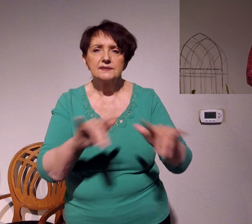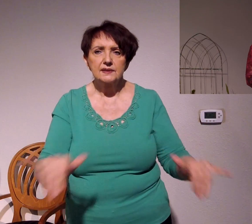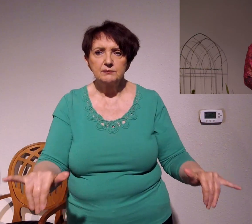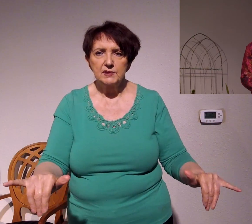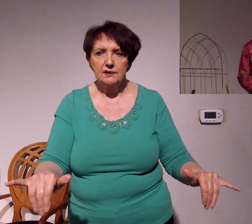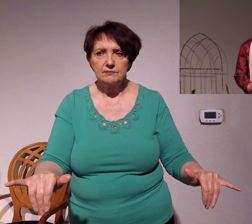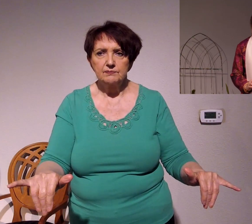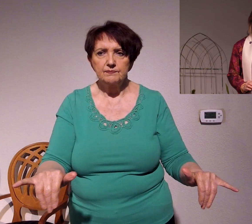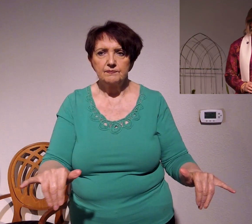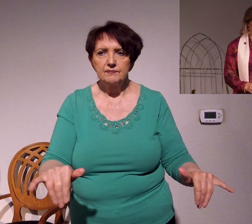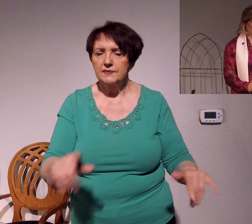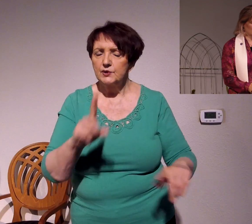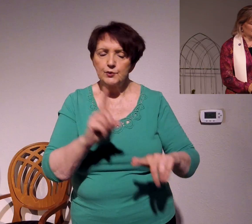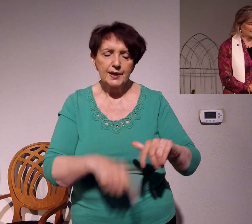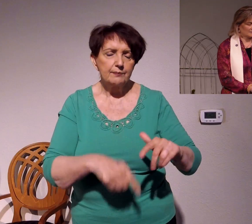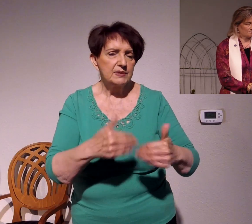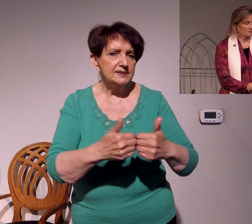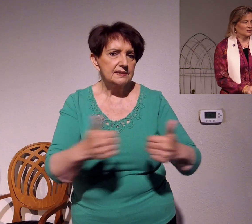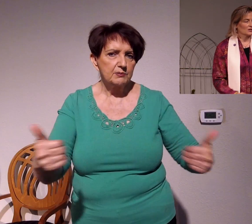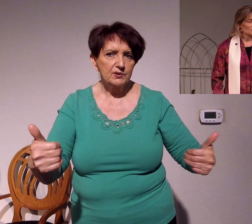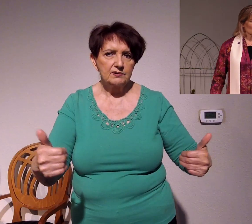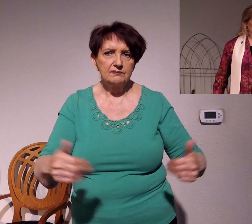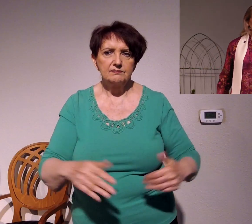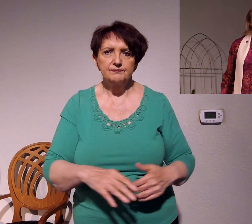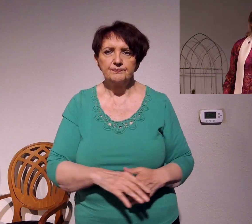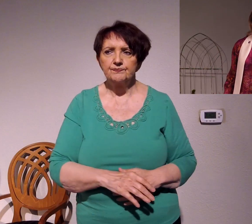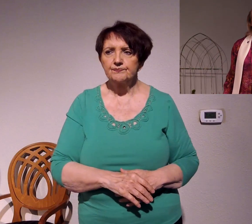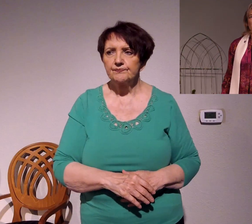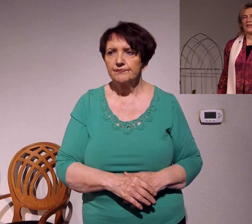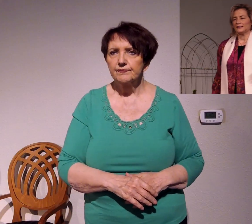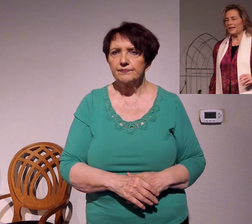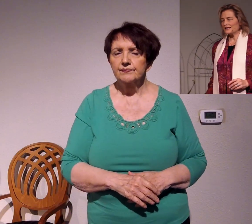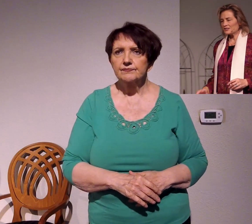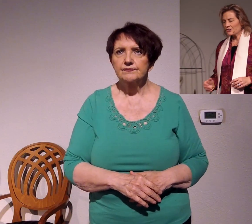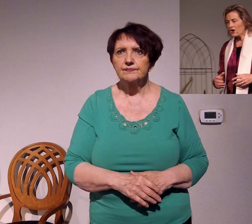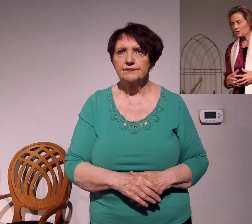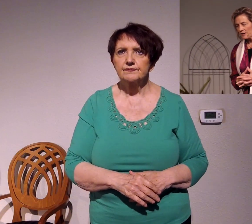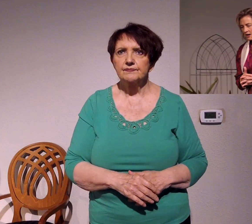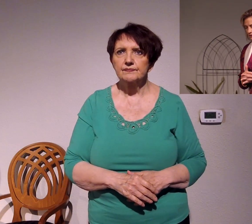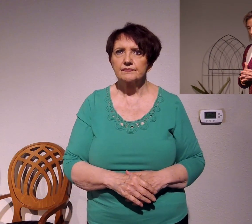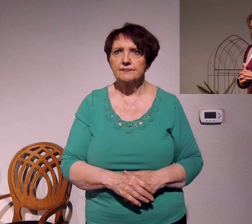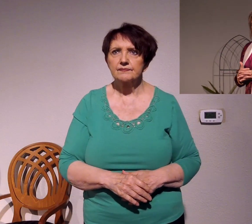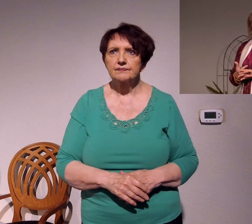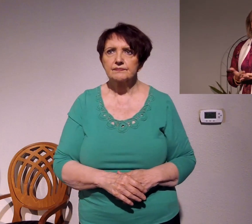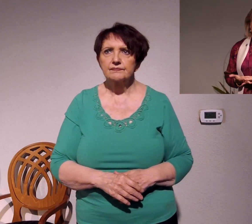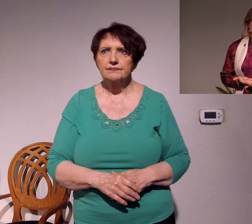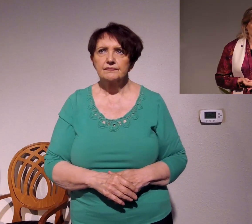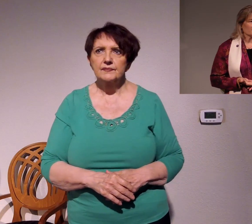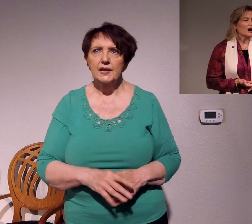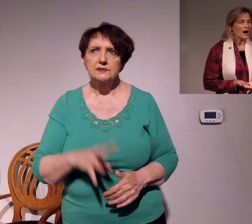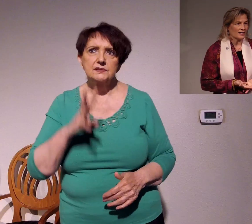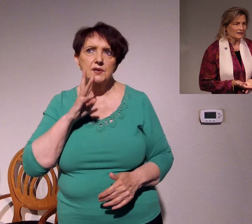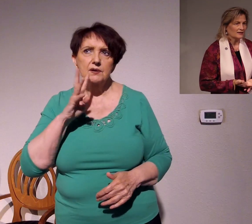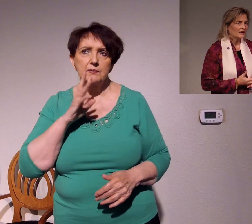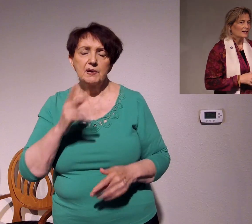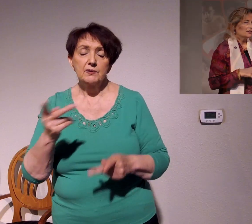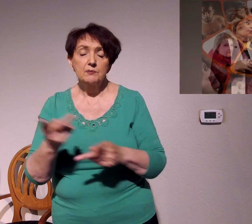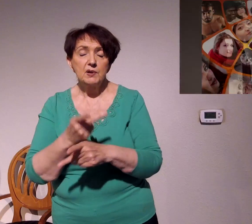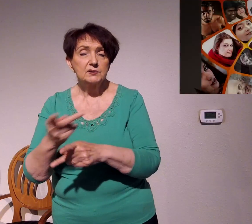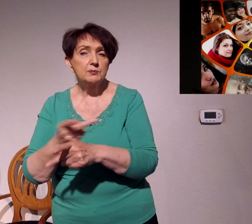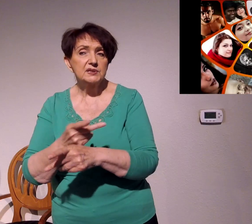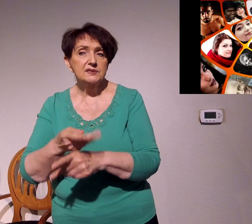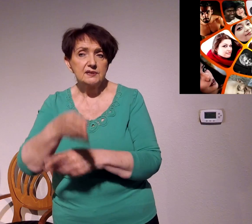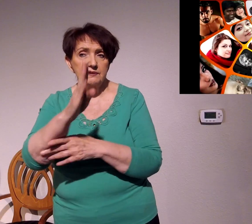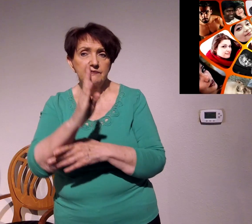It cannot be separated. So let's talk about the multiplicity of God.